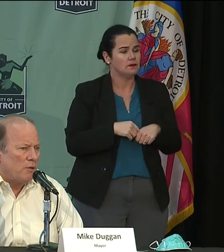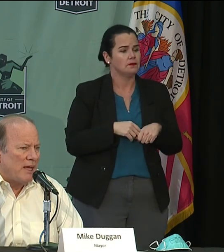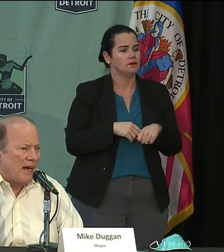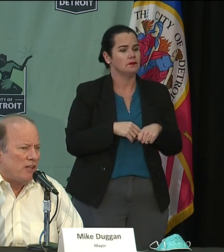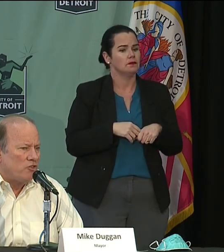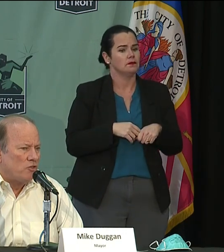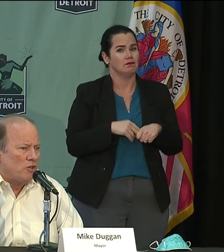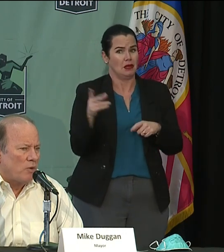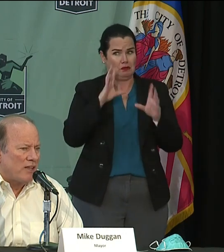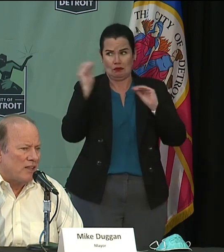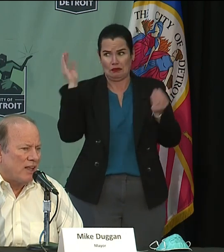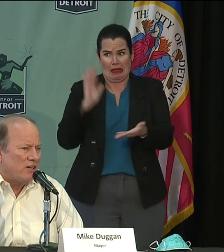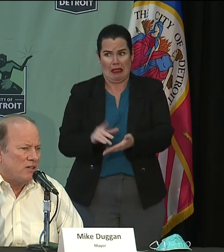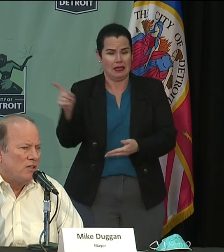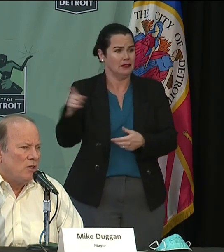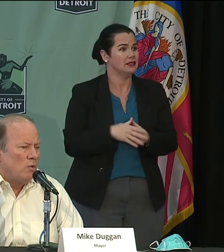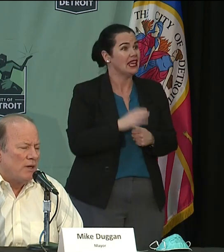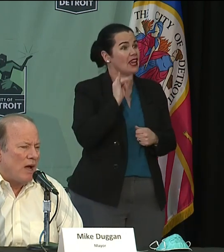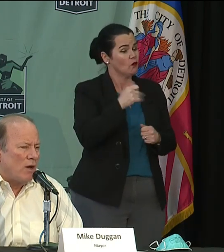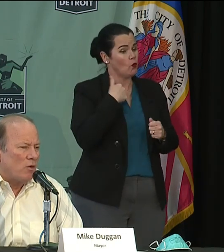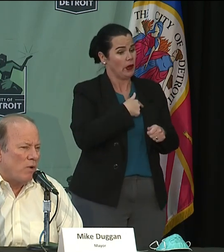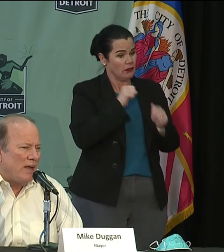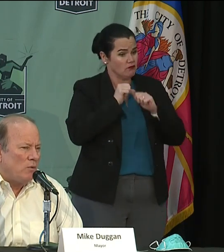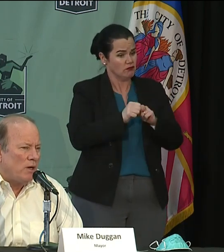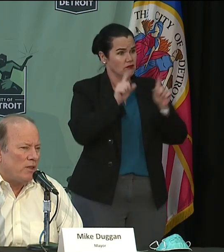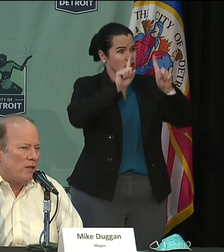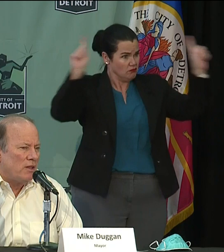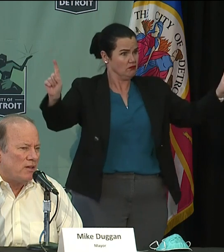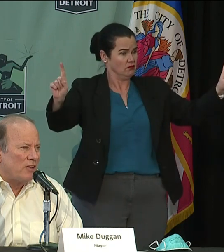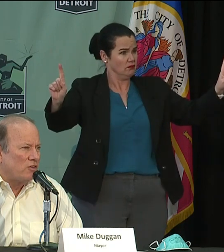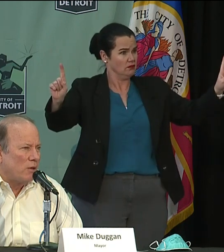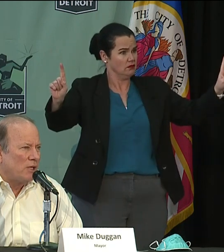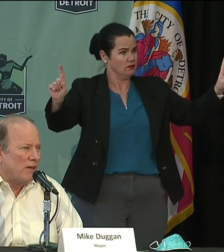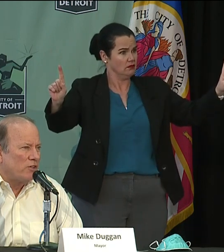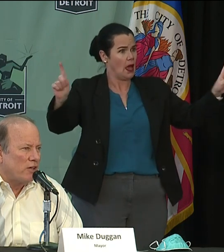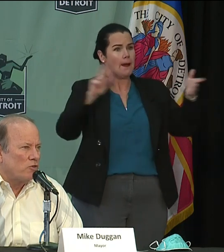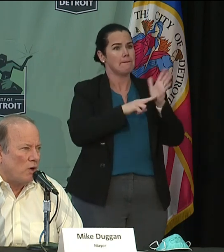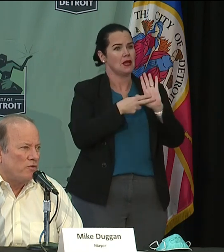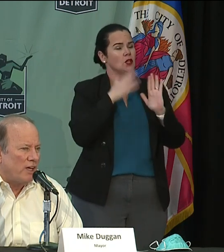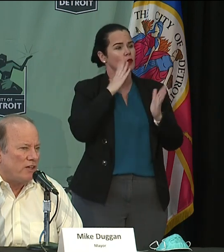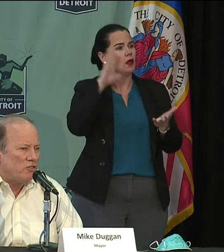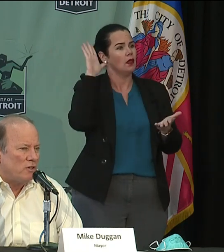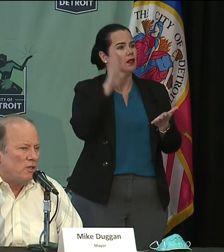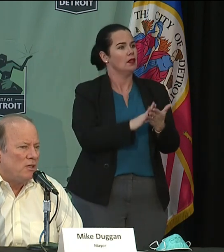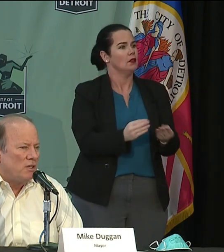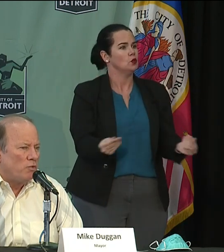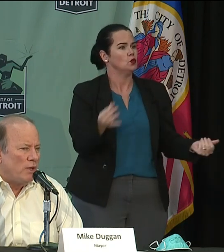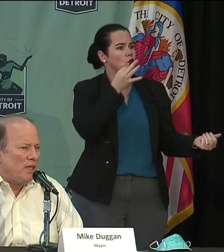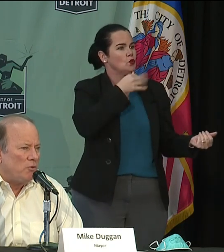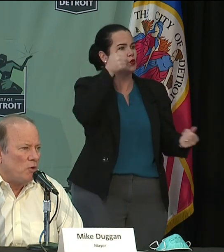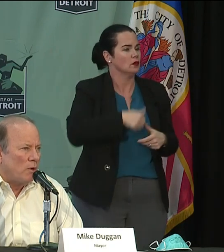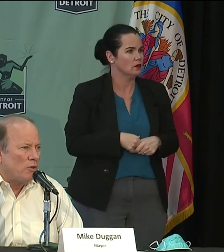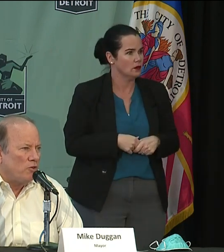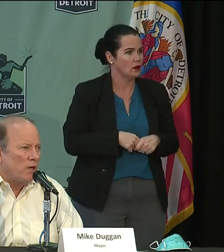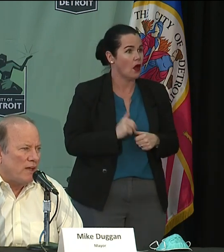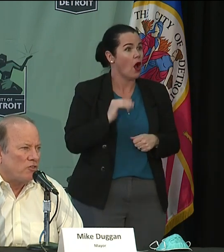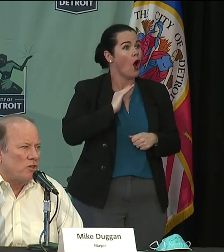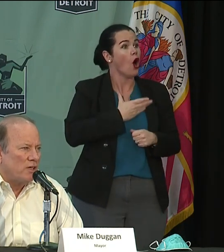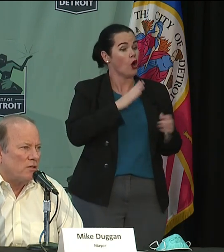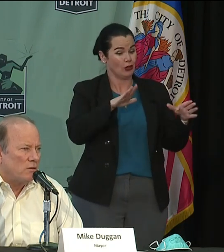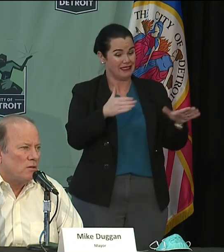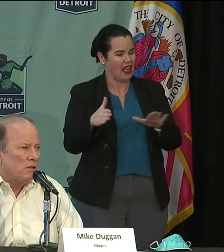we're going to be out of this sooner rather than later. We're now on a rate where the deaths are doubling every 10 or 12 days. If we keep doing what we're